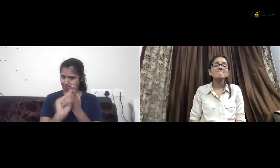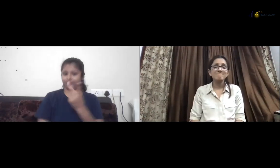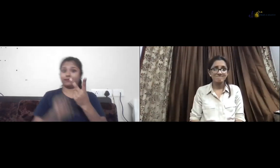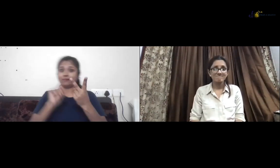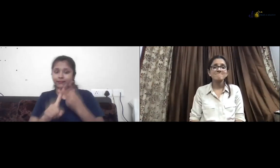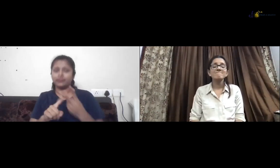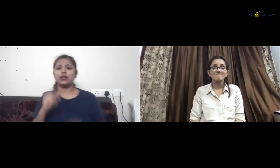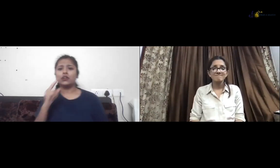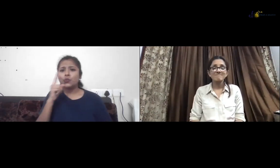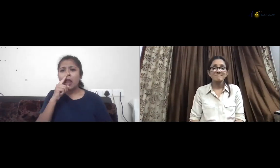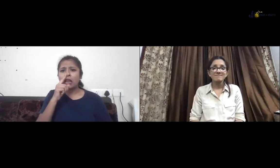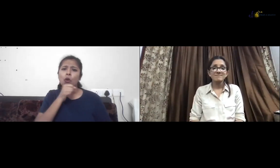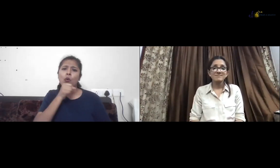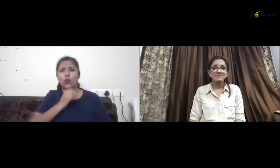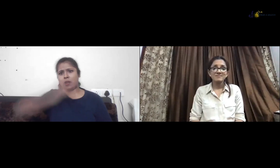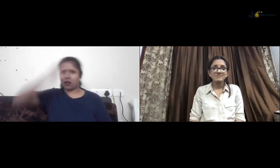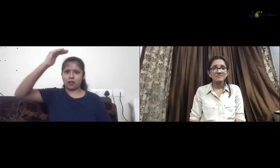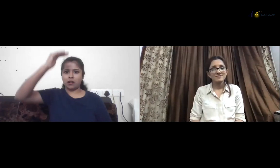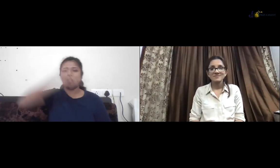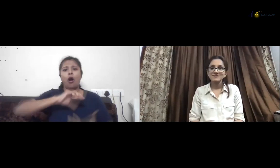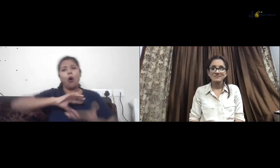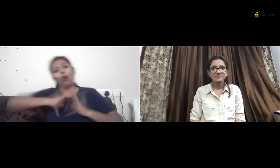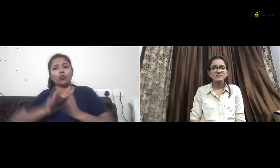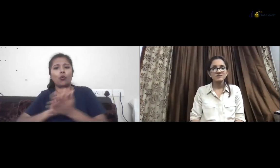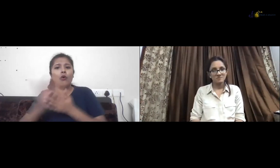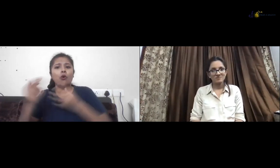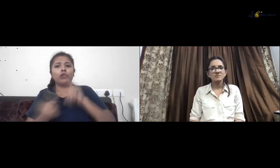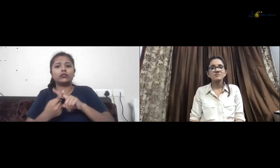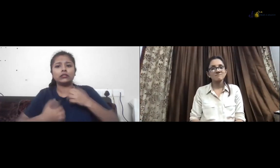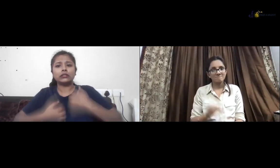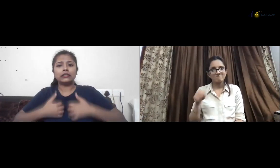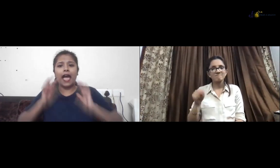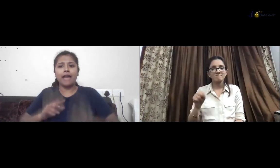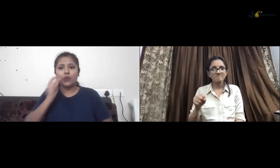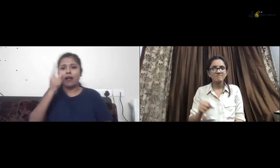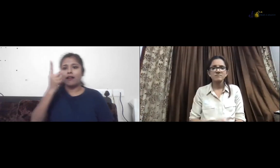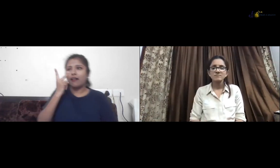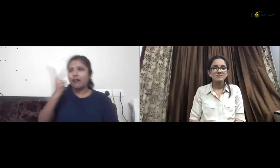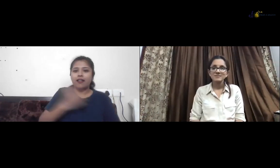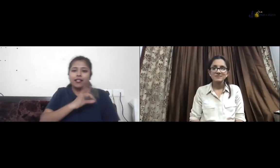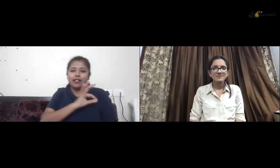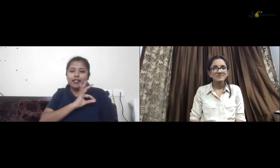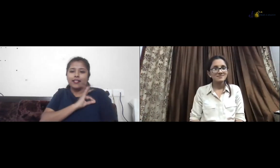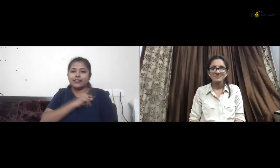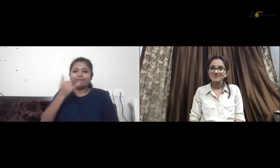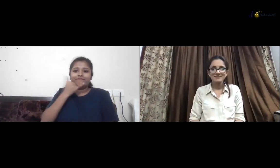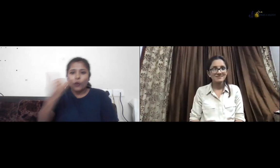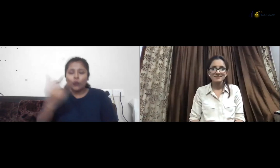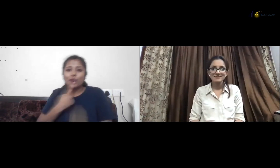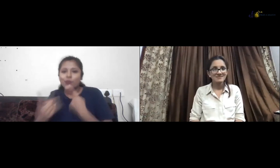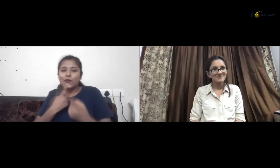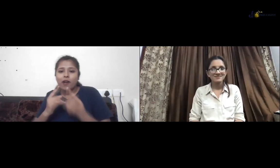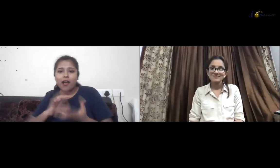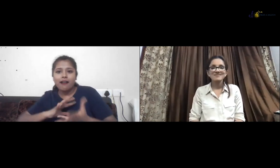controlling? She's not happy with this thing. Second woman, she's old woman, but she feels hot